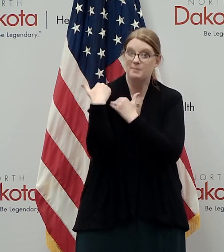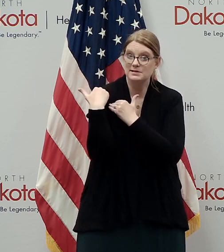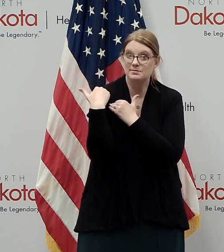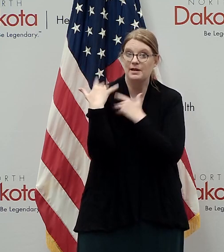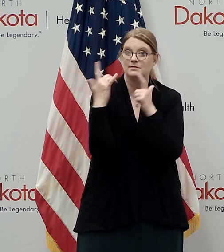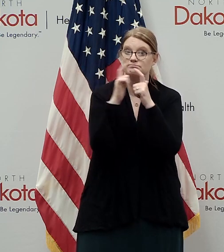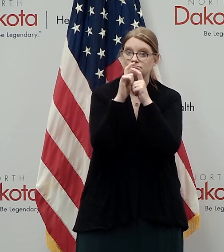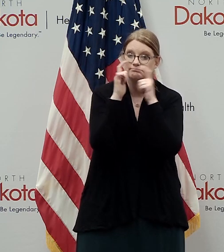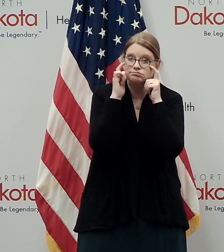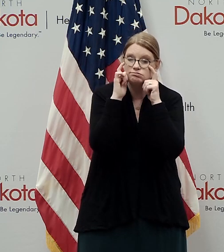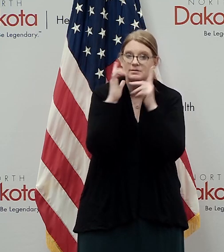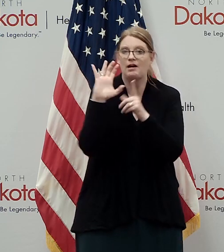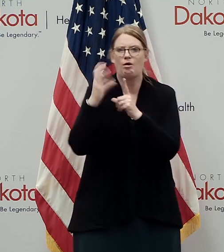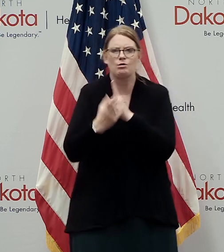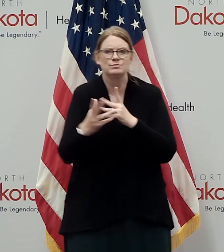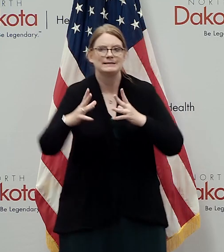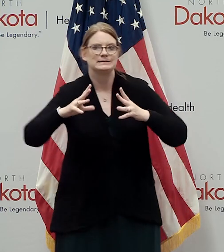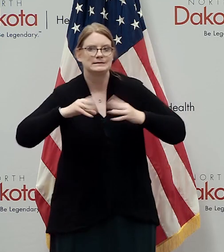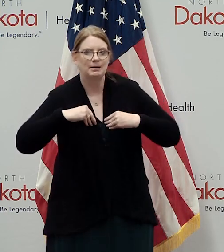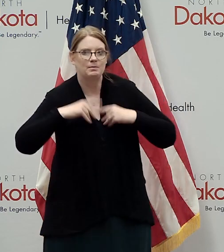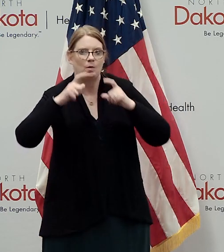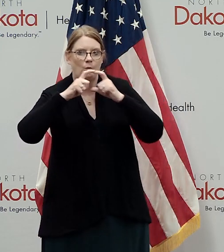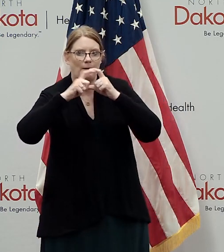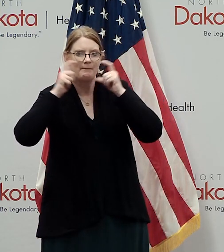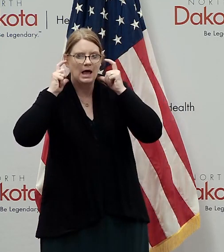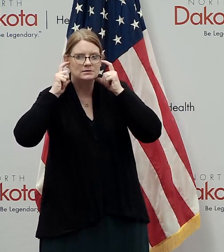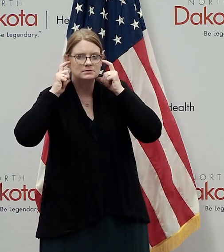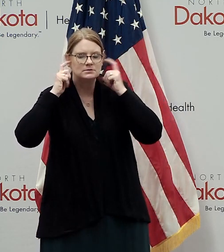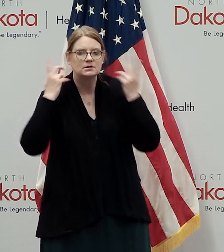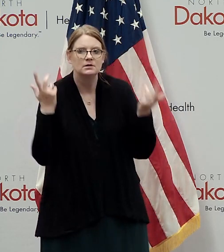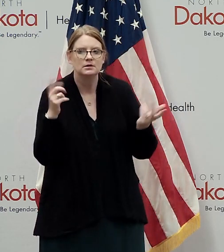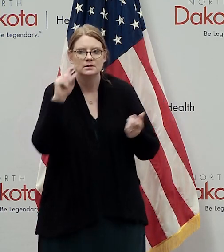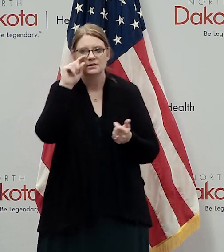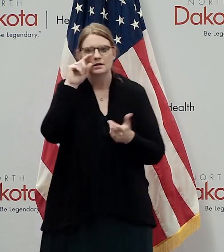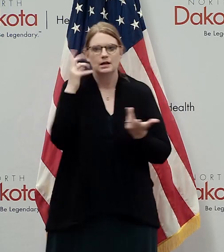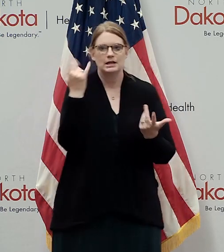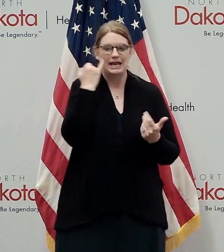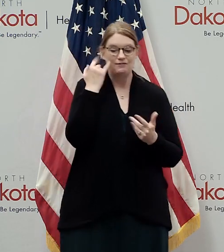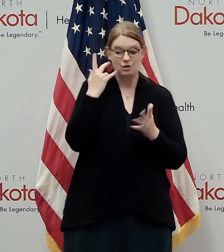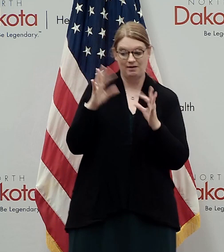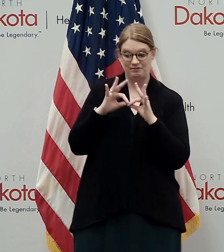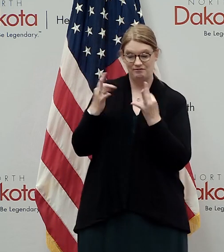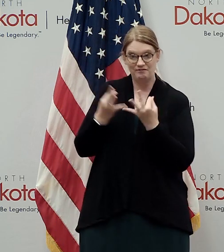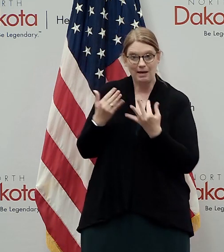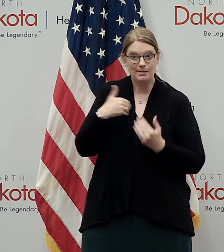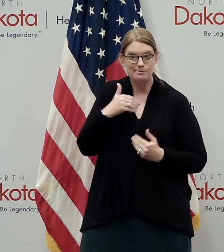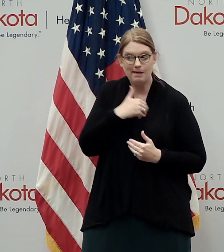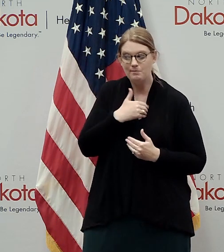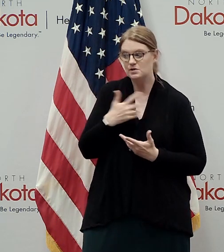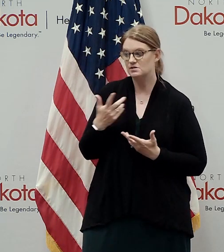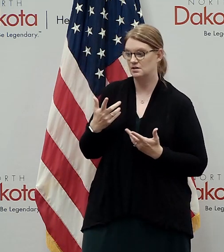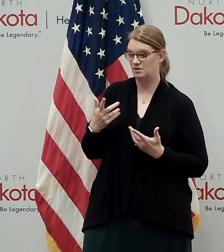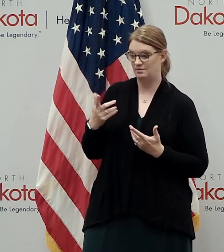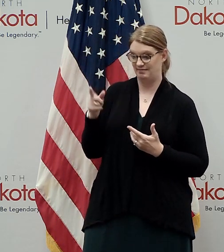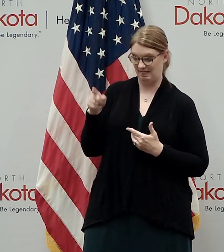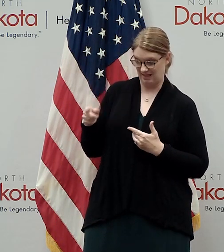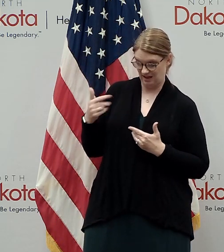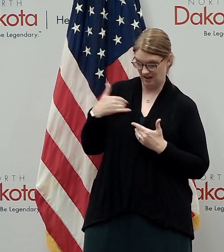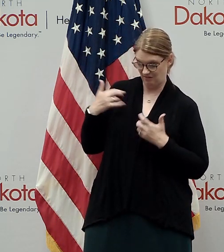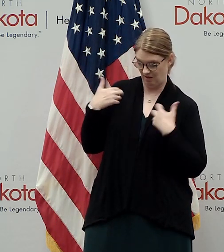and culturally acceptable to wear masks because, again, as we've talked about before, whether you've got family members that may have underlying health conditions